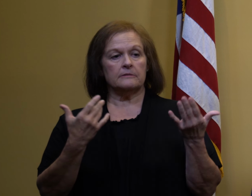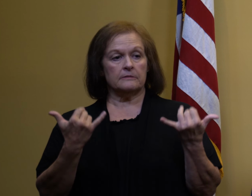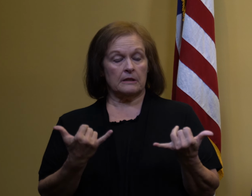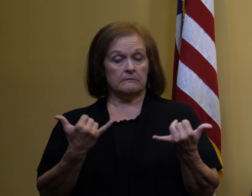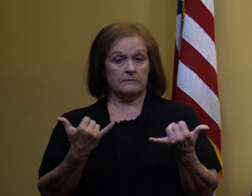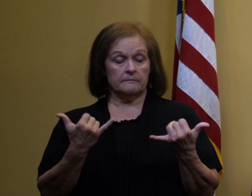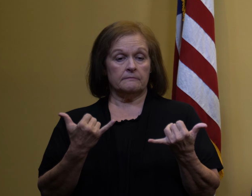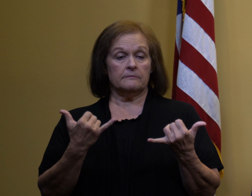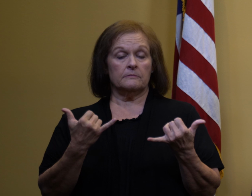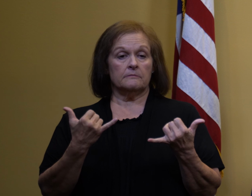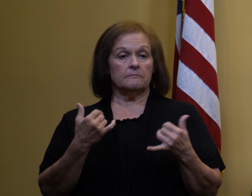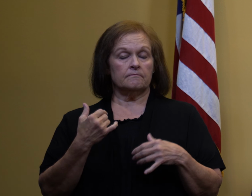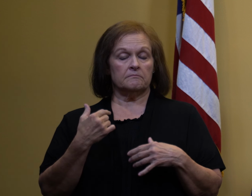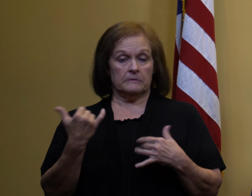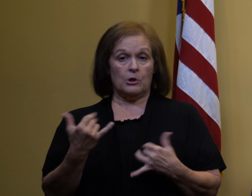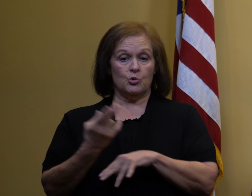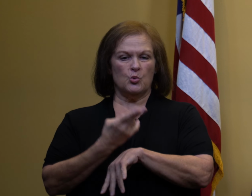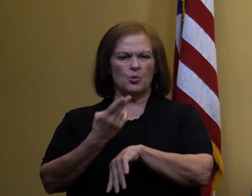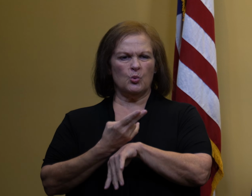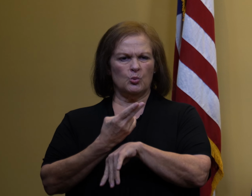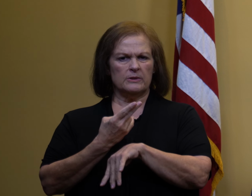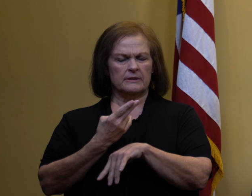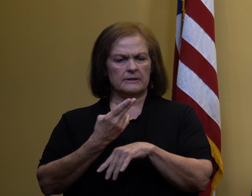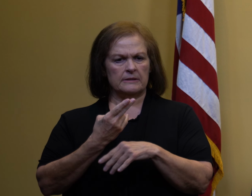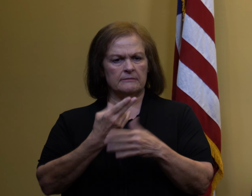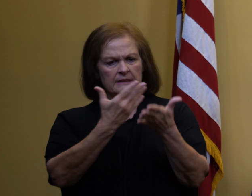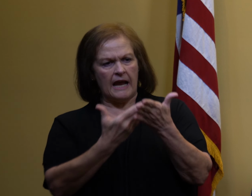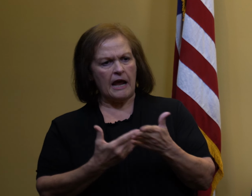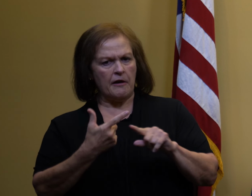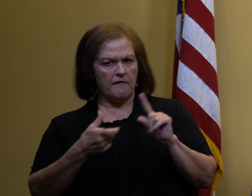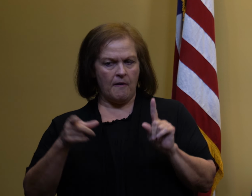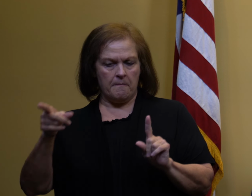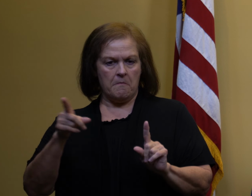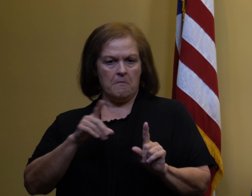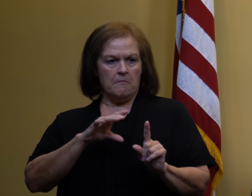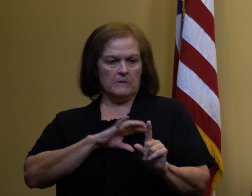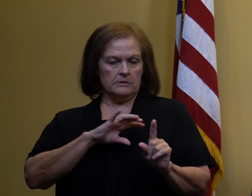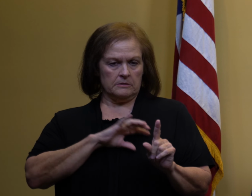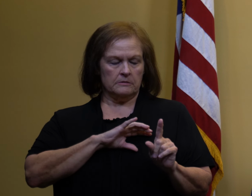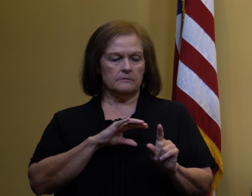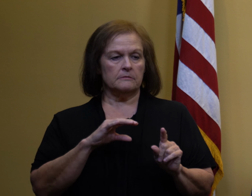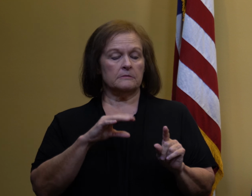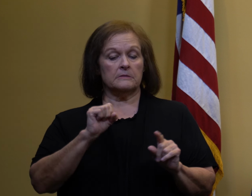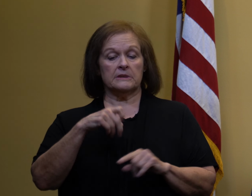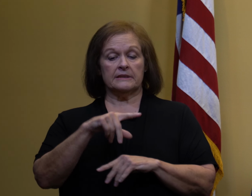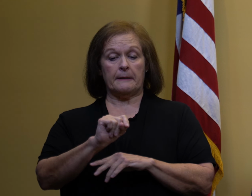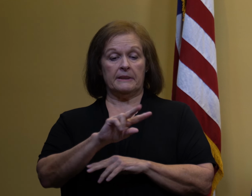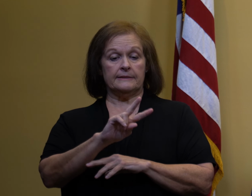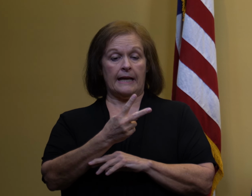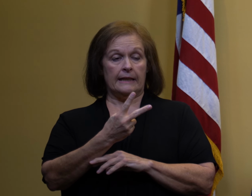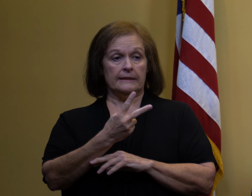year-to-date stats, always using preliminary data from the New Orleans Police Department. Looking at September